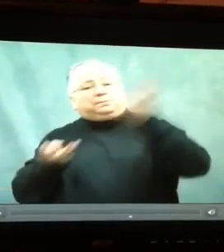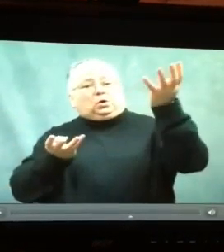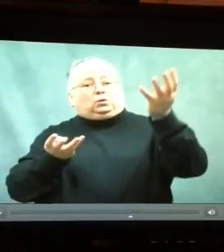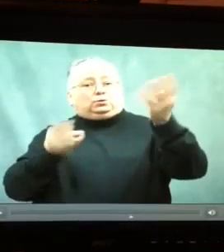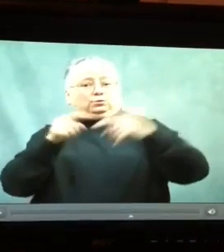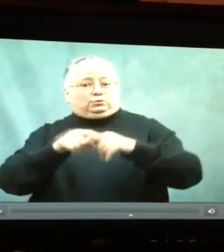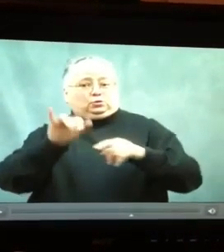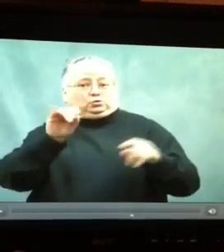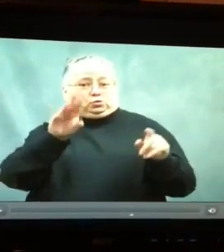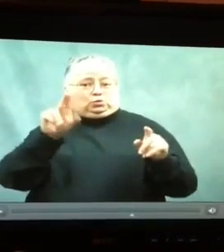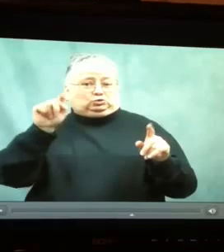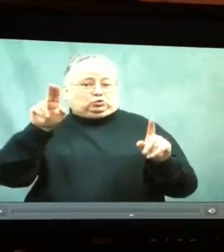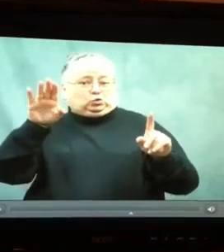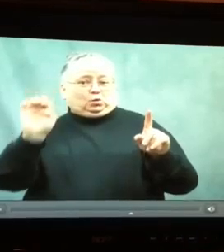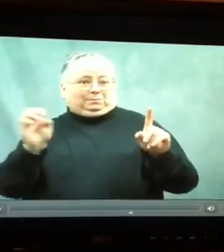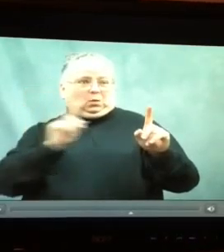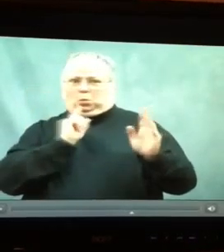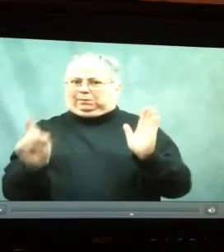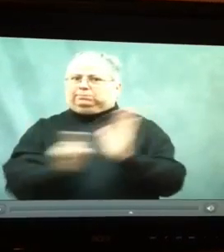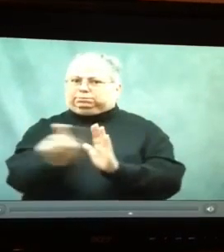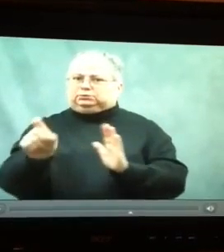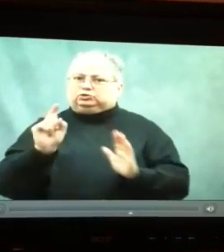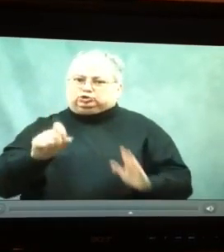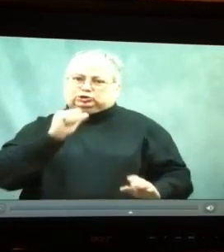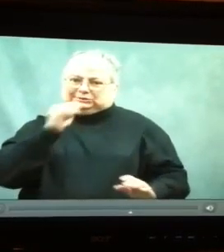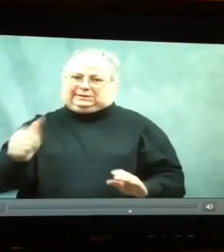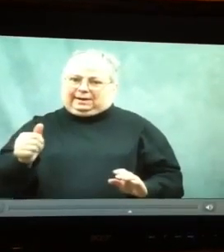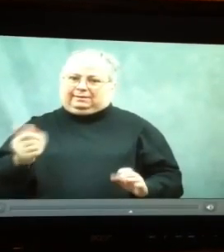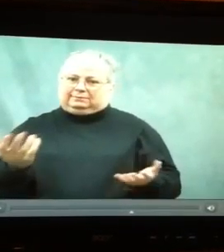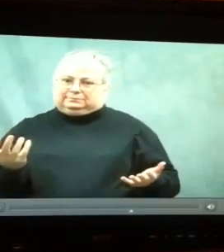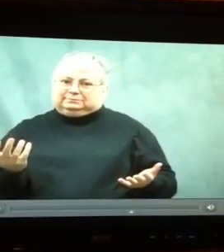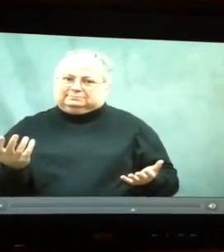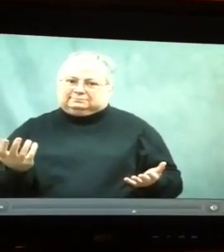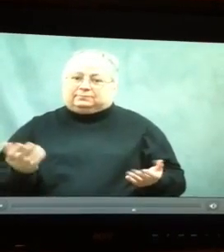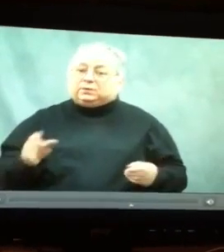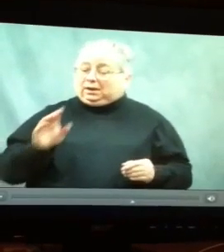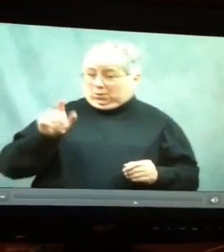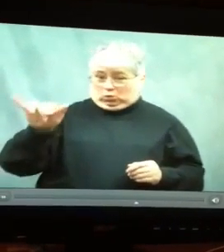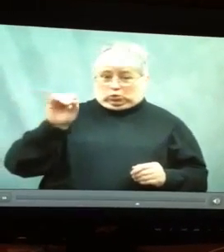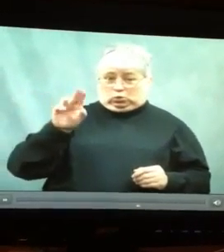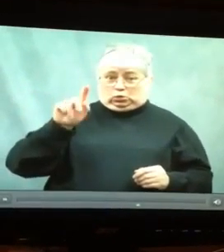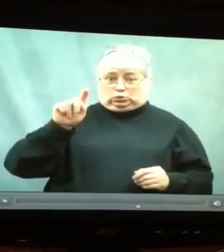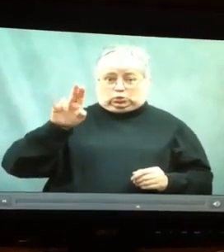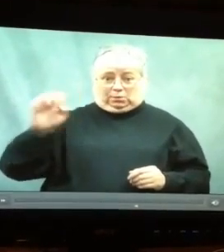but like if I want to upload something to YouTube, I can do that, that's not a problem.